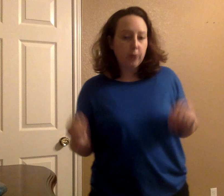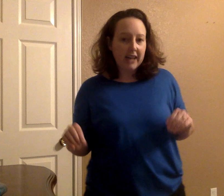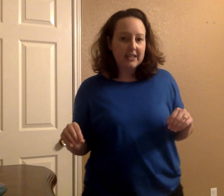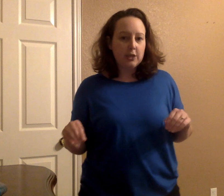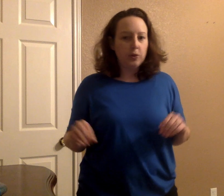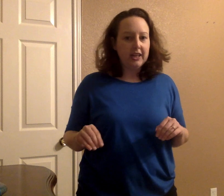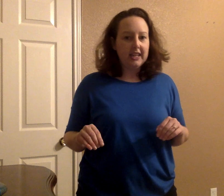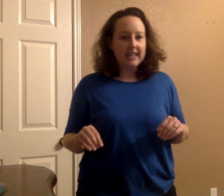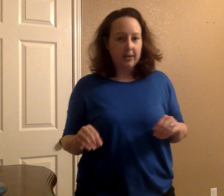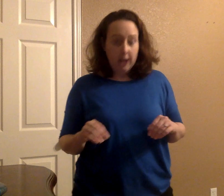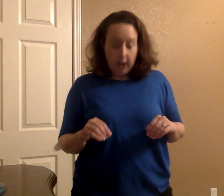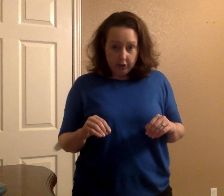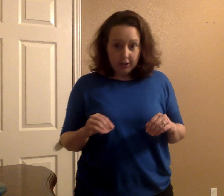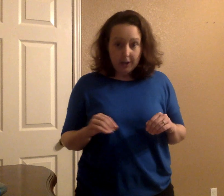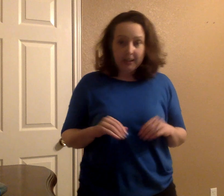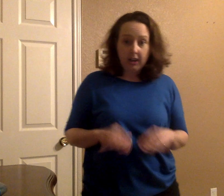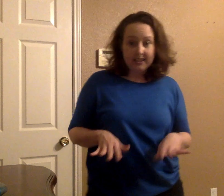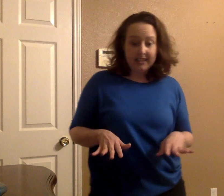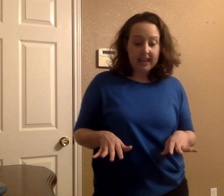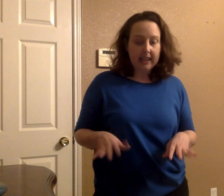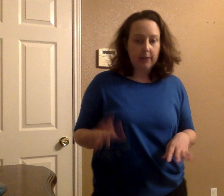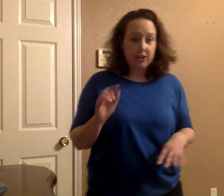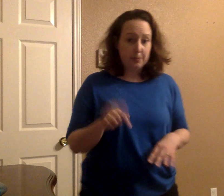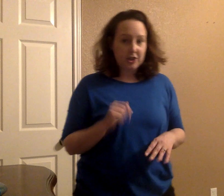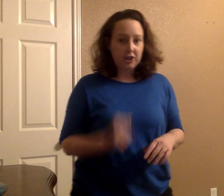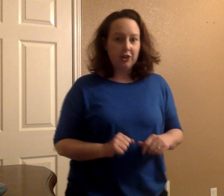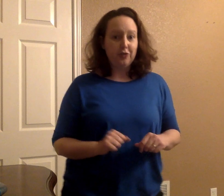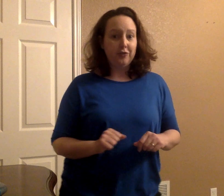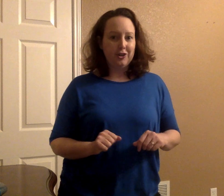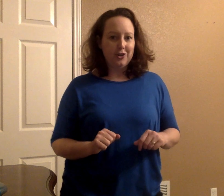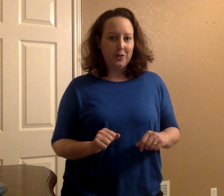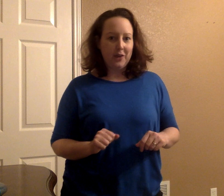practice, we'll get it down. There's going to be a lot of sign language, especially on the First Noel.